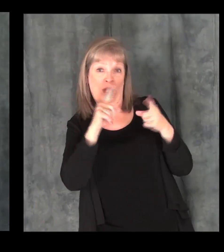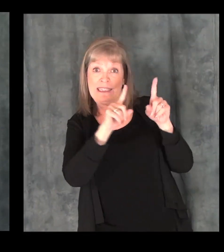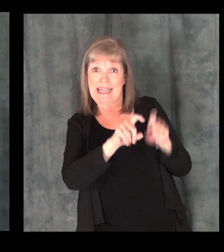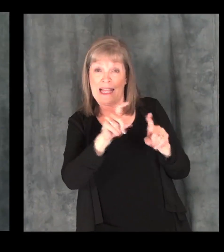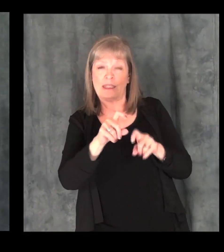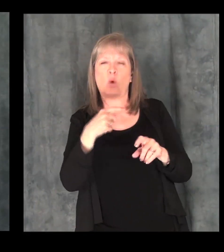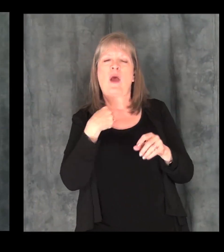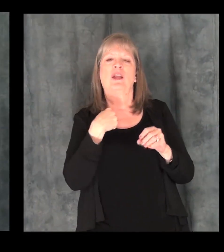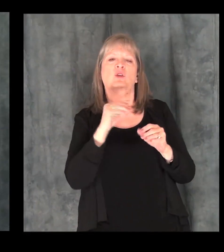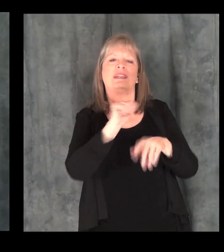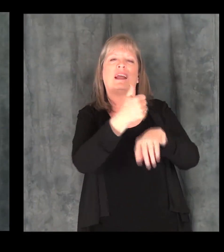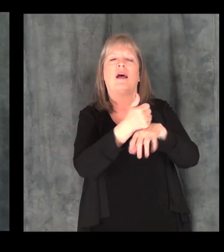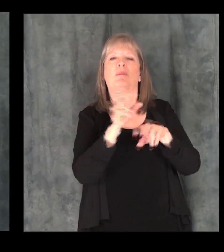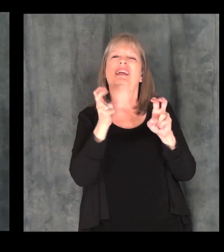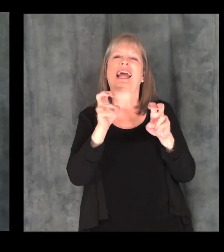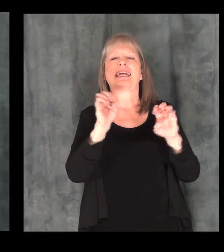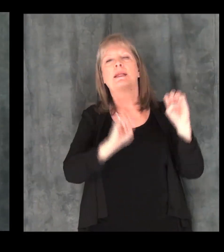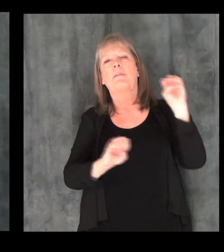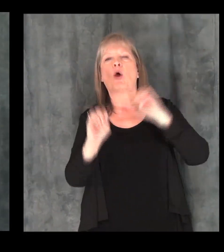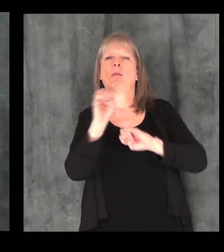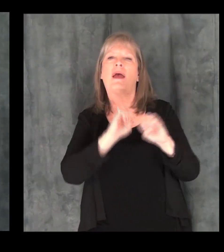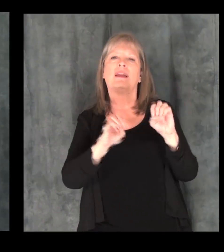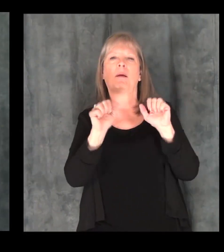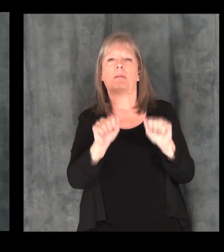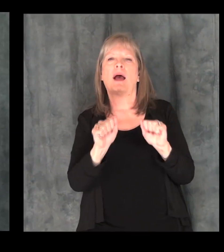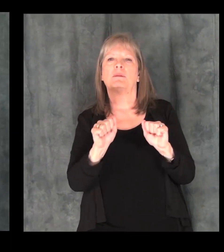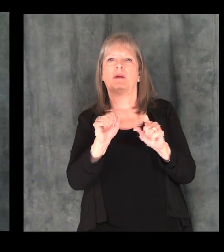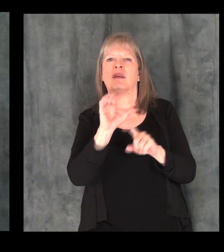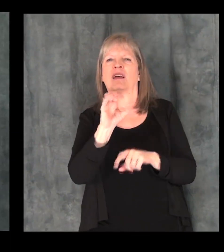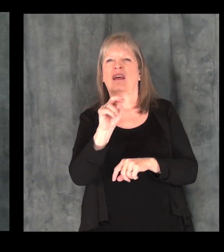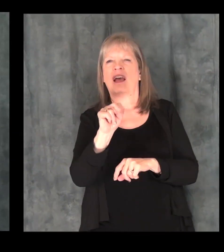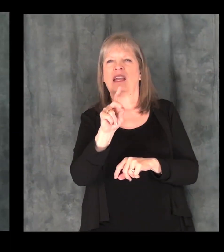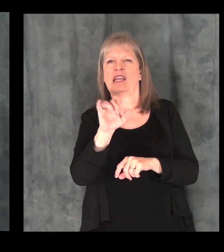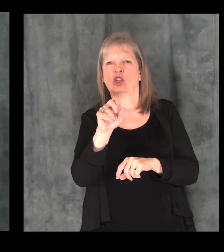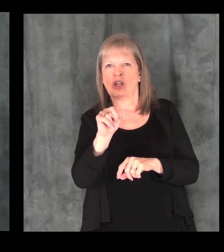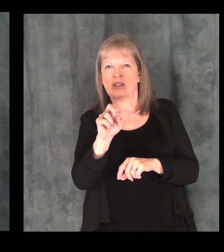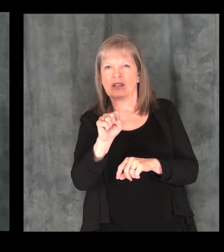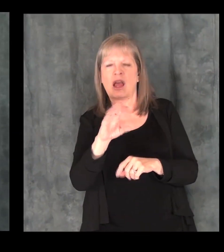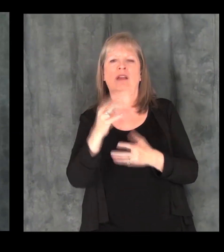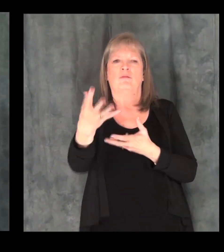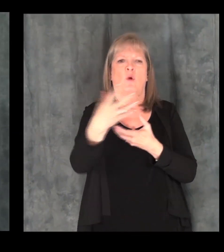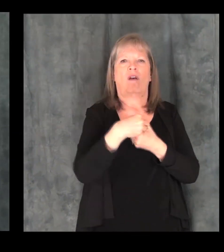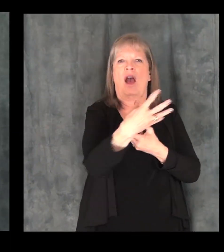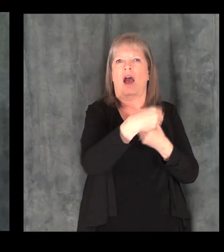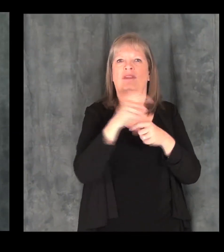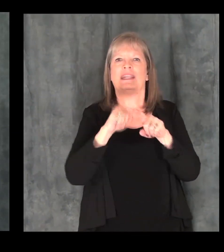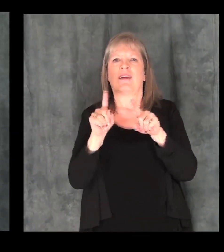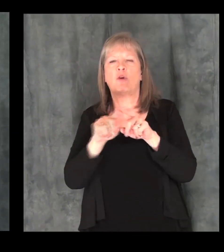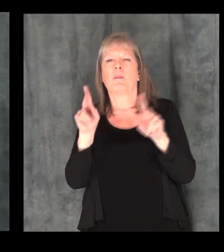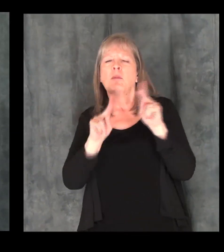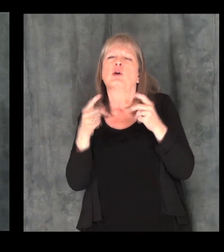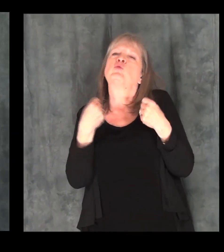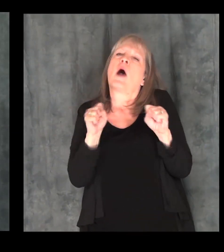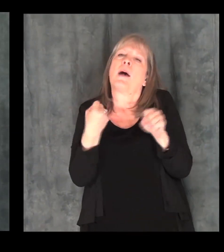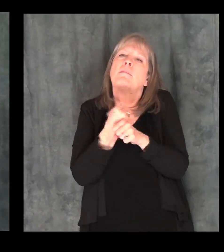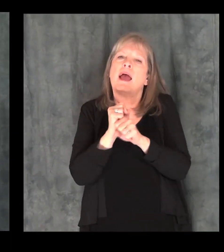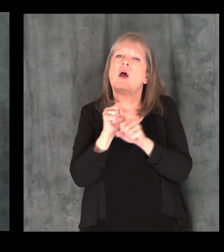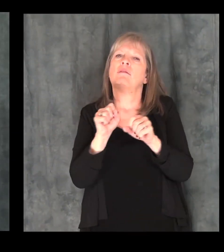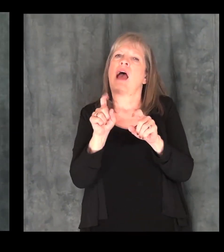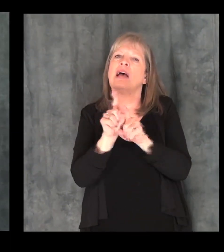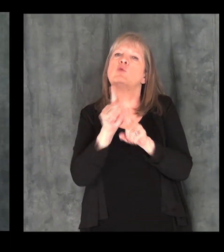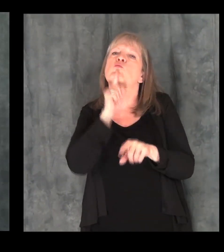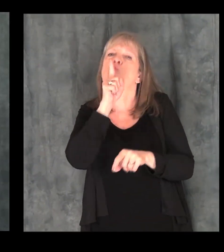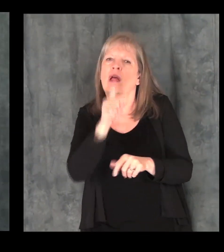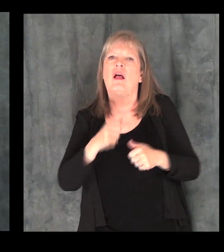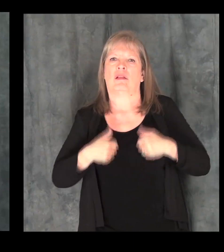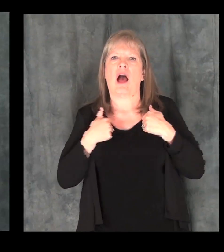experimental conditions and involve various people to try and replicate as closely as we could